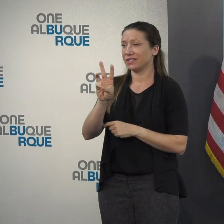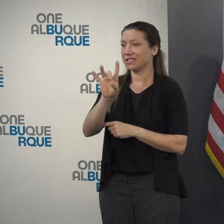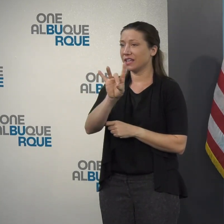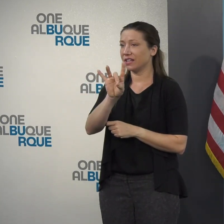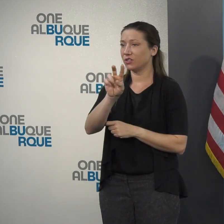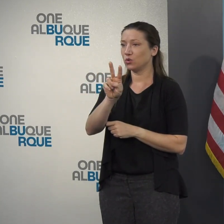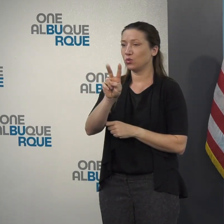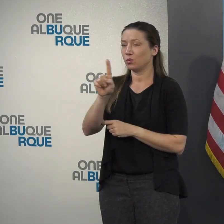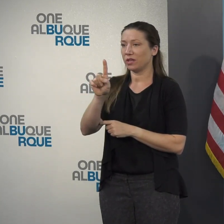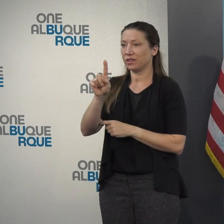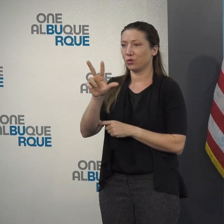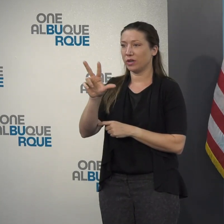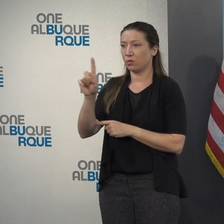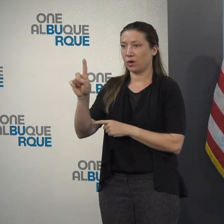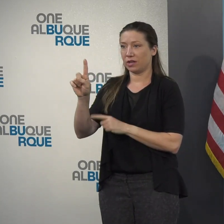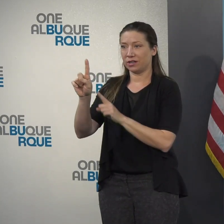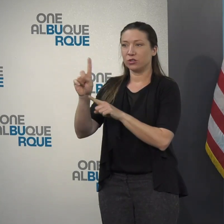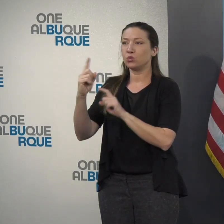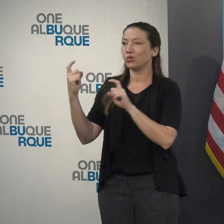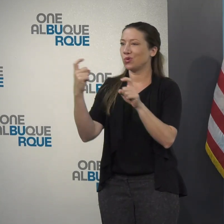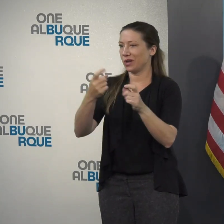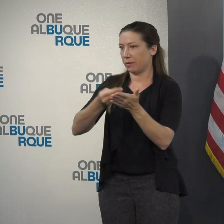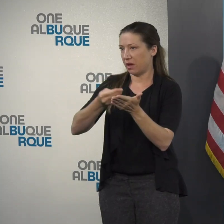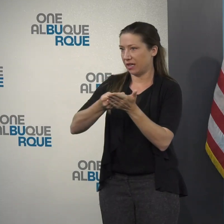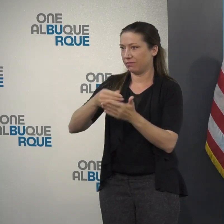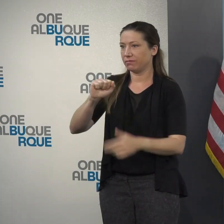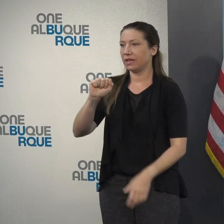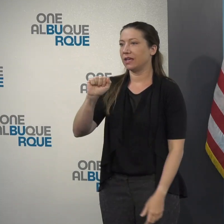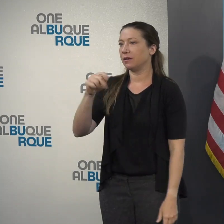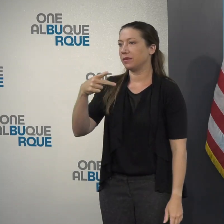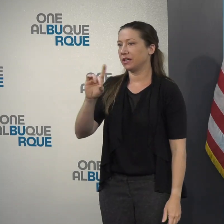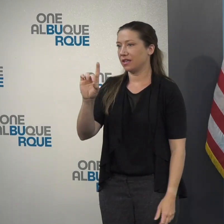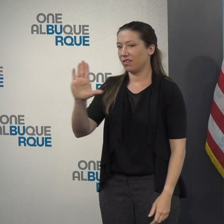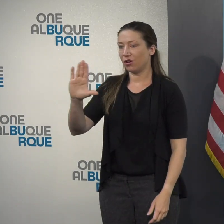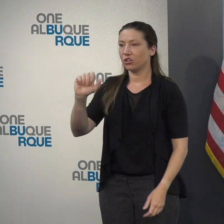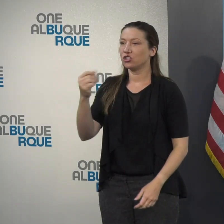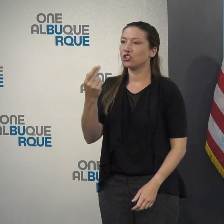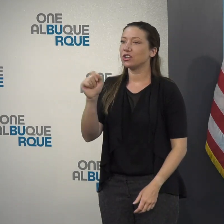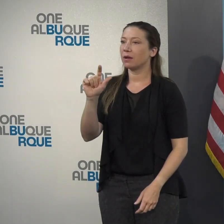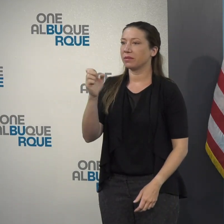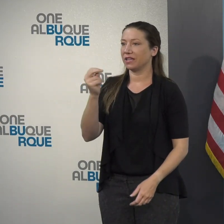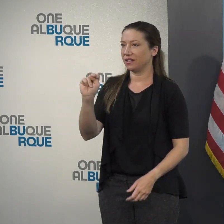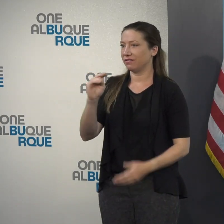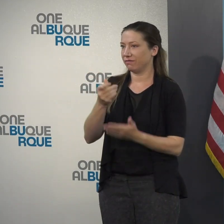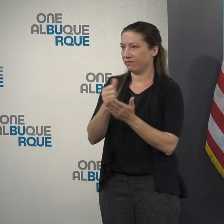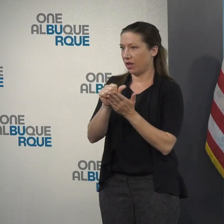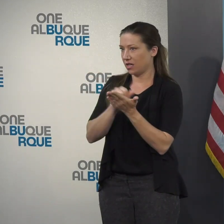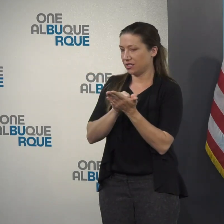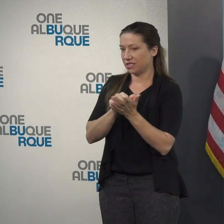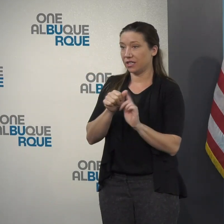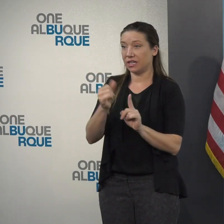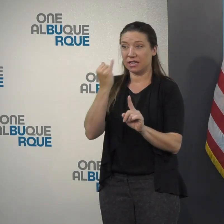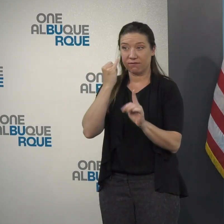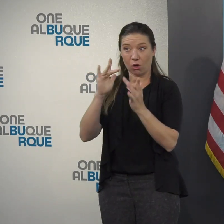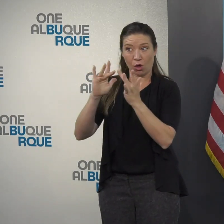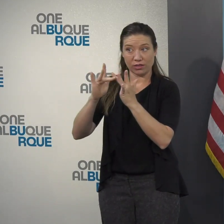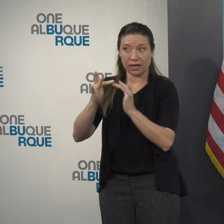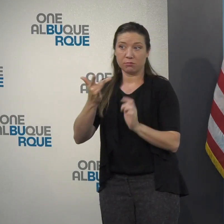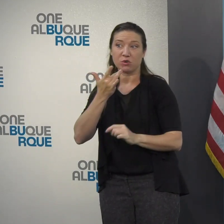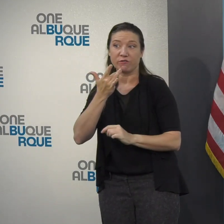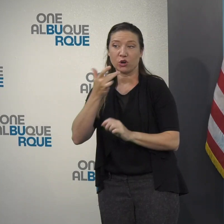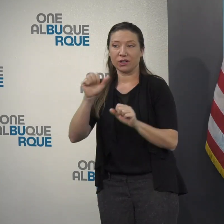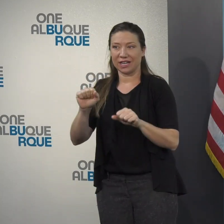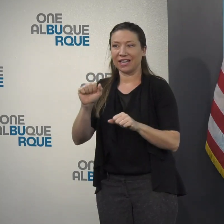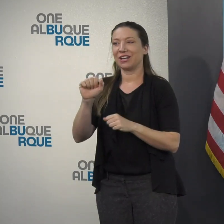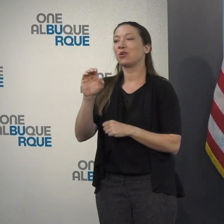768-2131. And again, that's APD Chaplains Fund. If you want to do that online, you can go to the onealbuquerquefund.org, and just in the